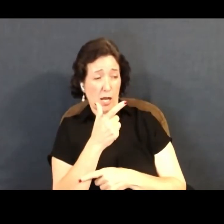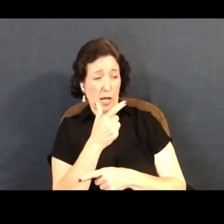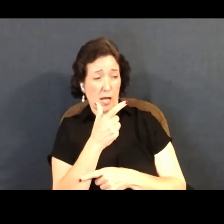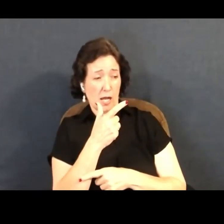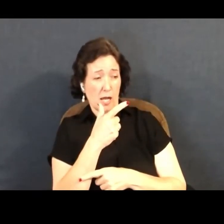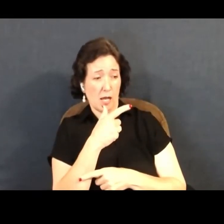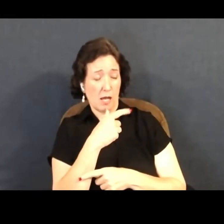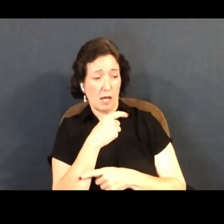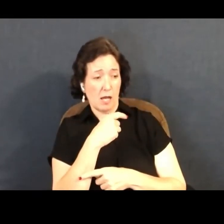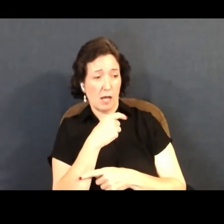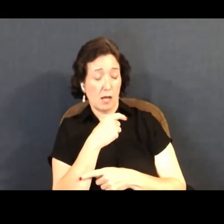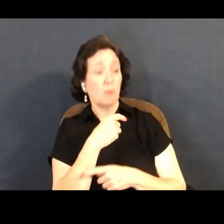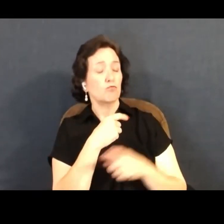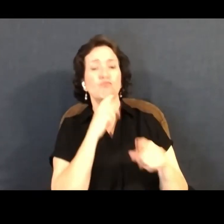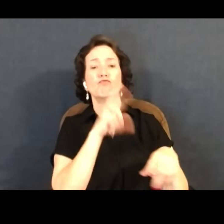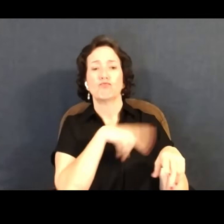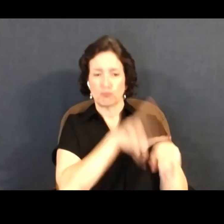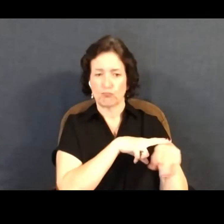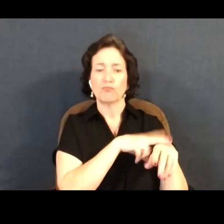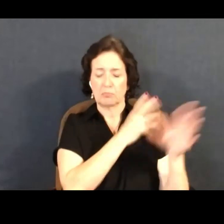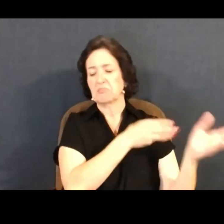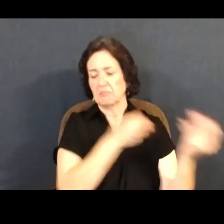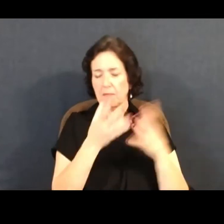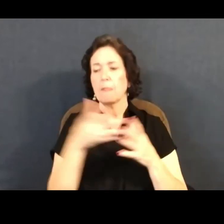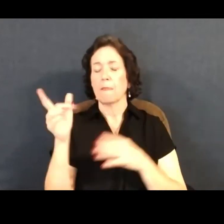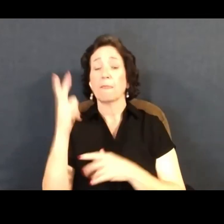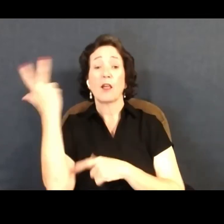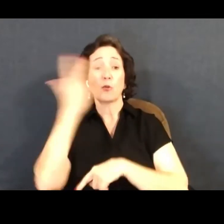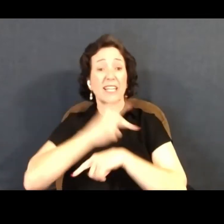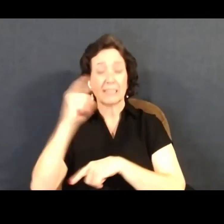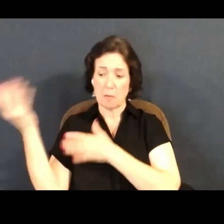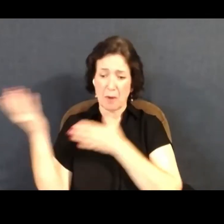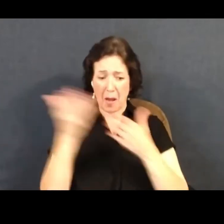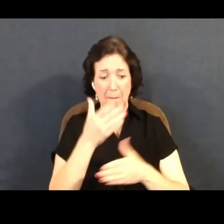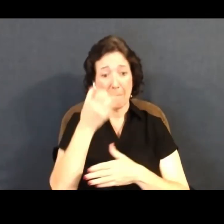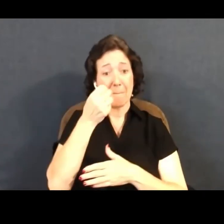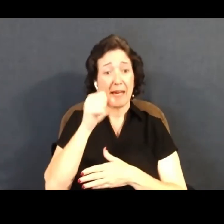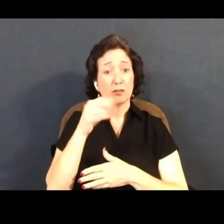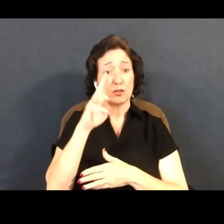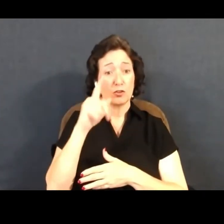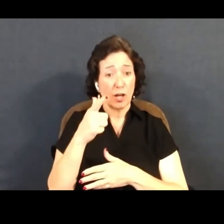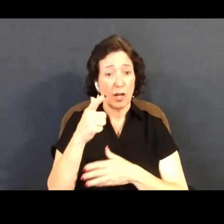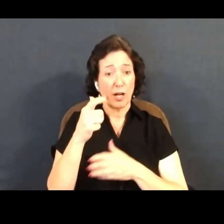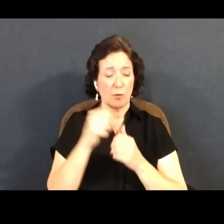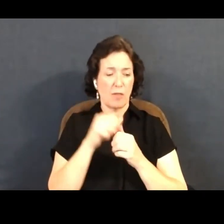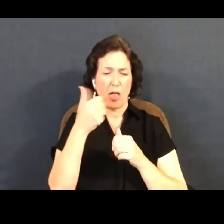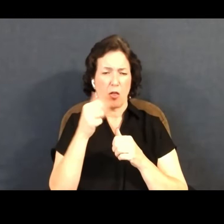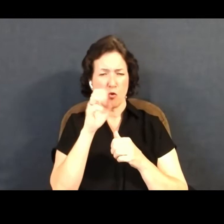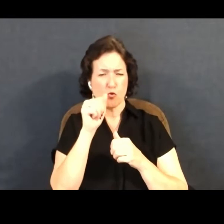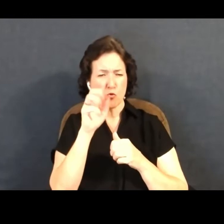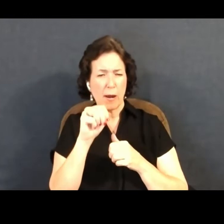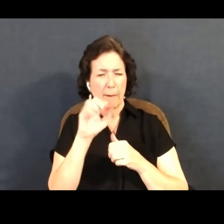And it's lent. 3 days later, he comes back not only with a milk jug, but a little cream jug.